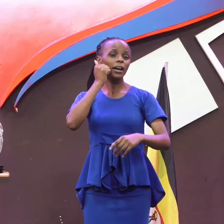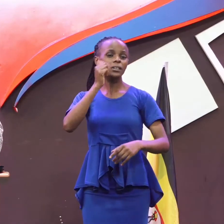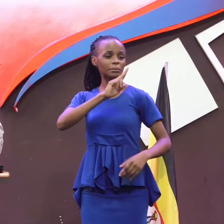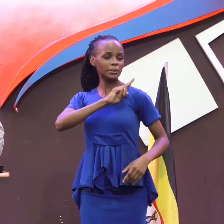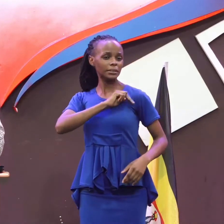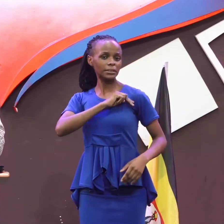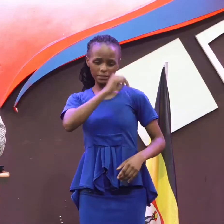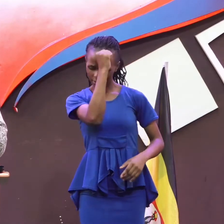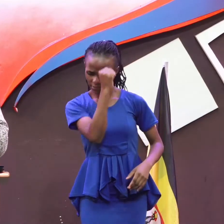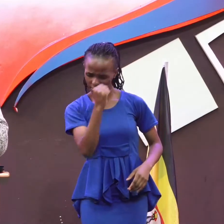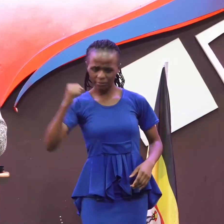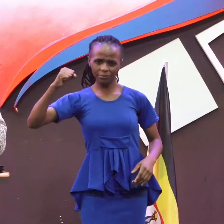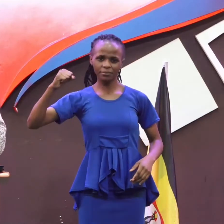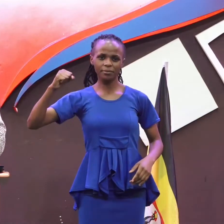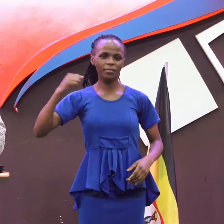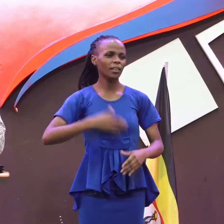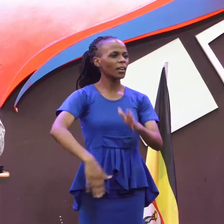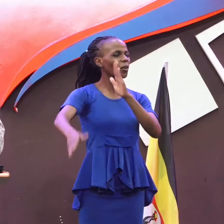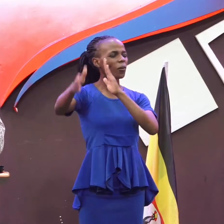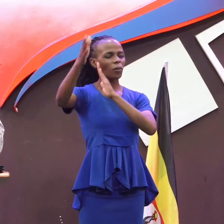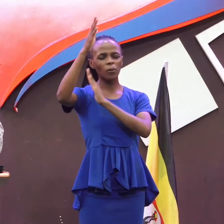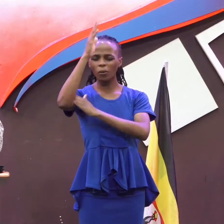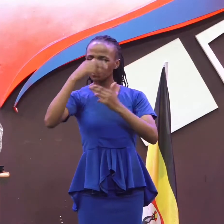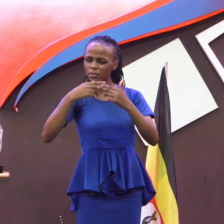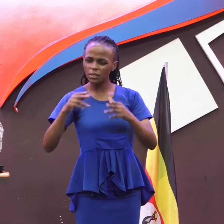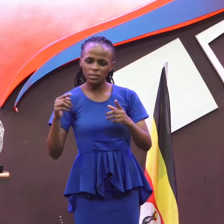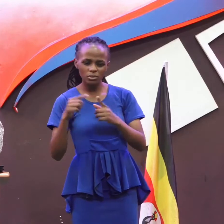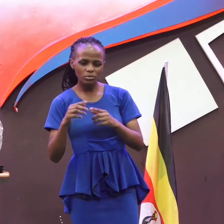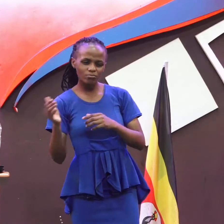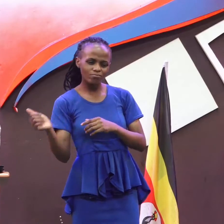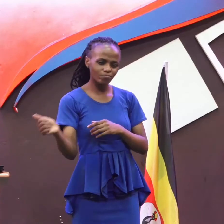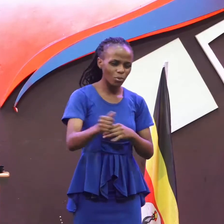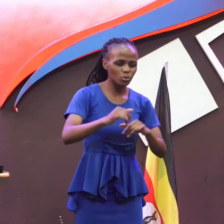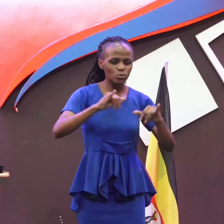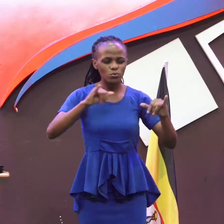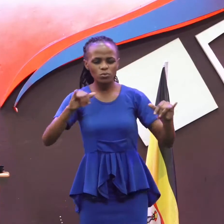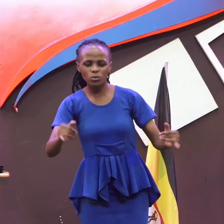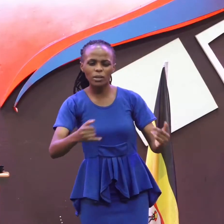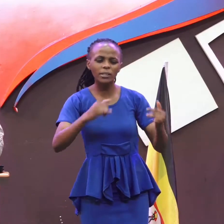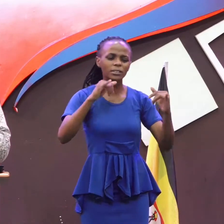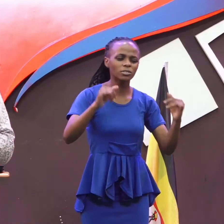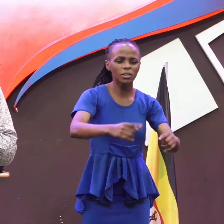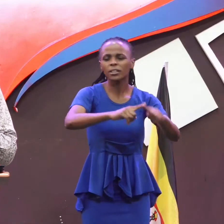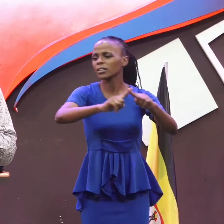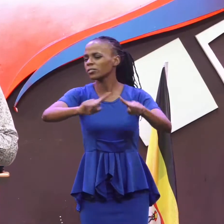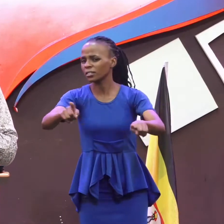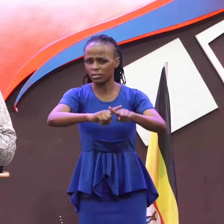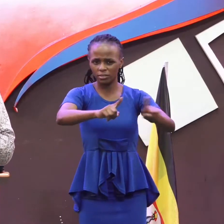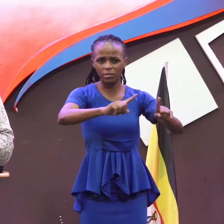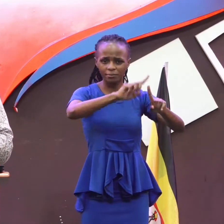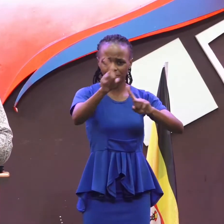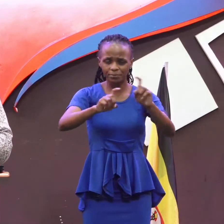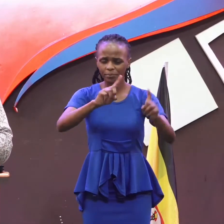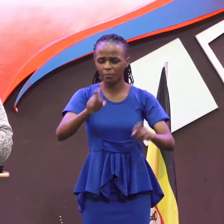Since Adam sinned. Katonda yajjate kawawo okugezesebwa okwenjawulo. The Lord came putting there different